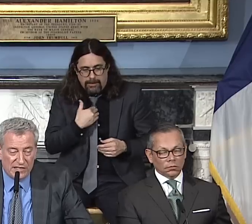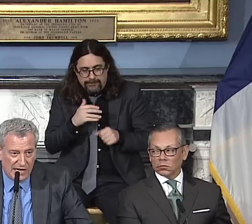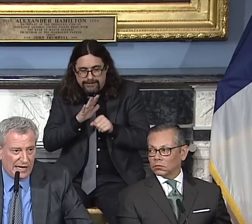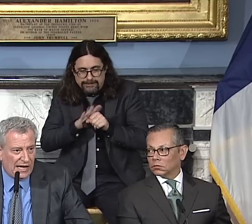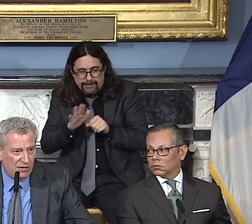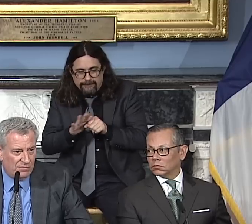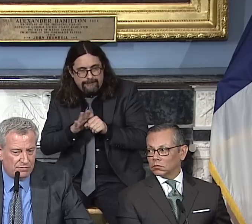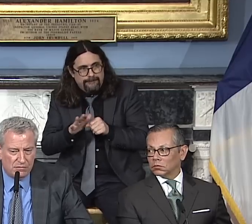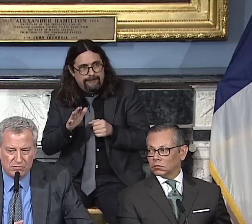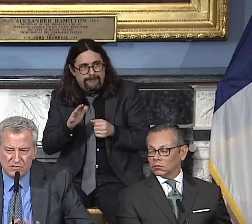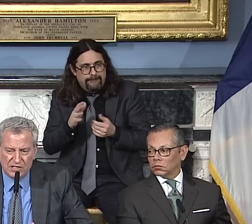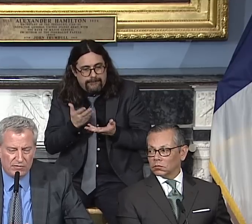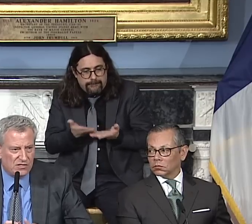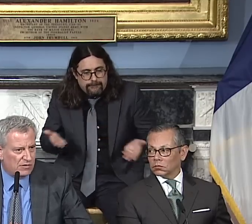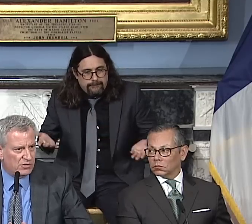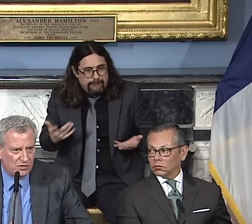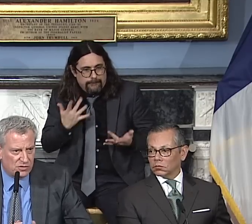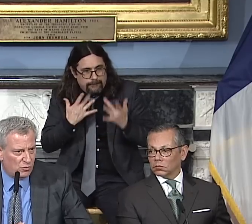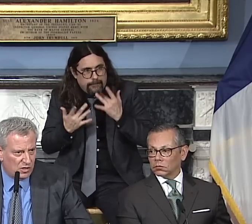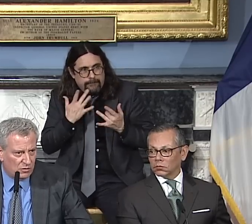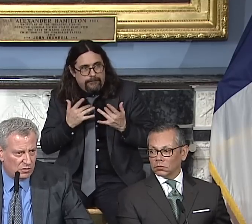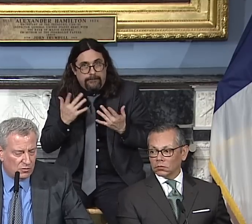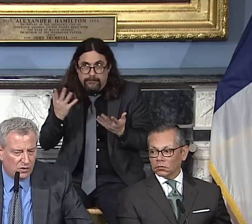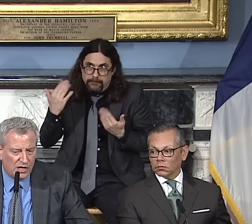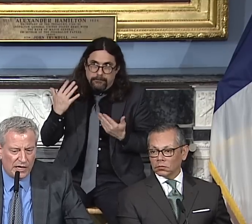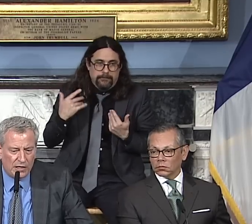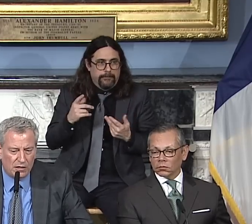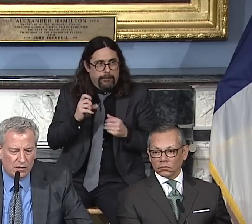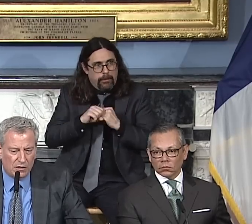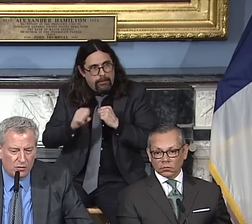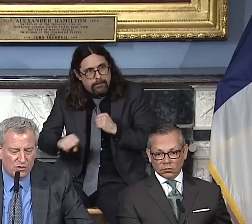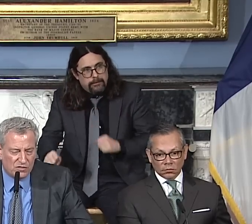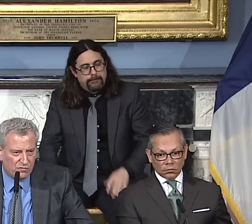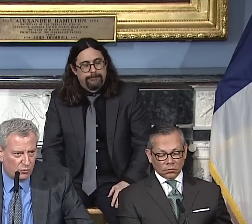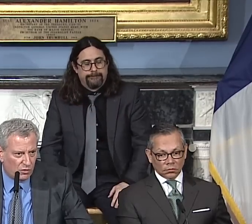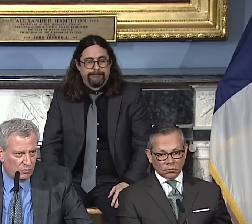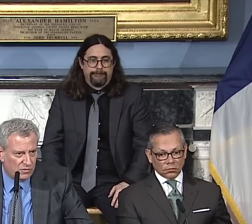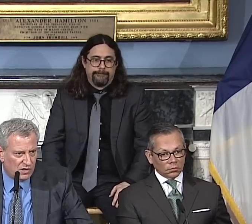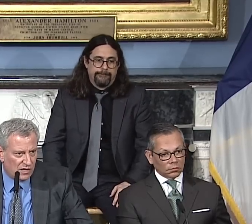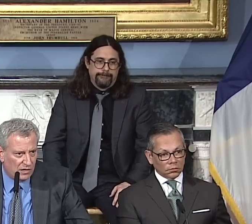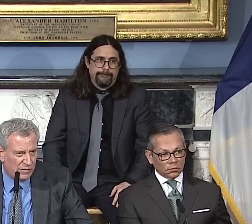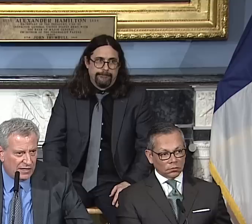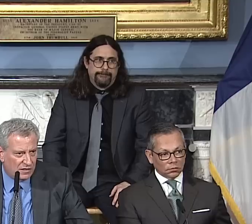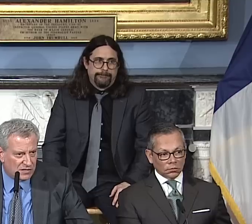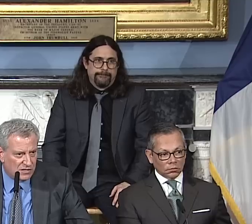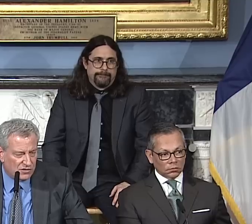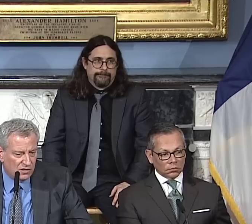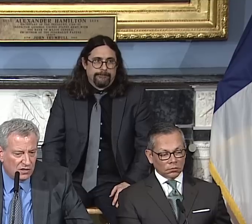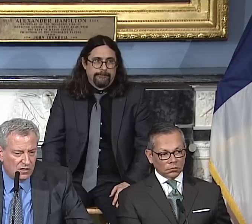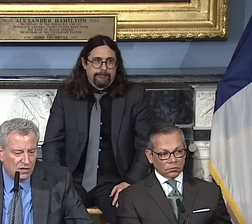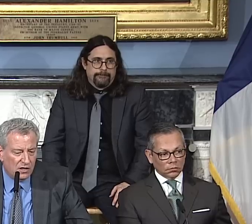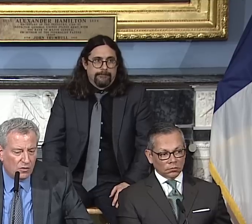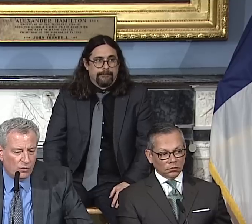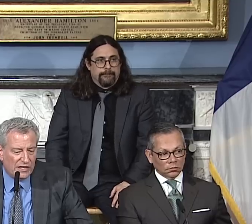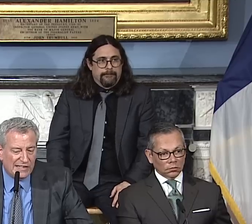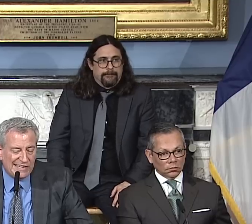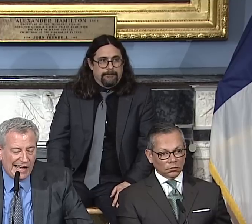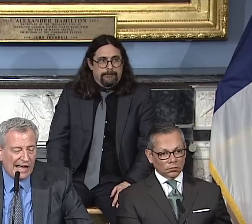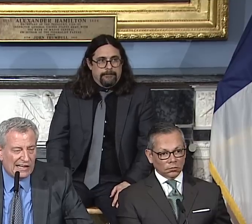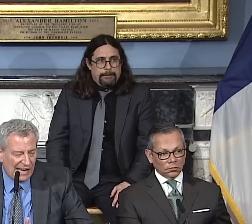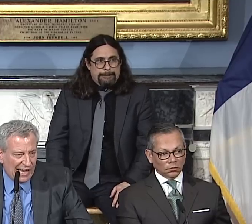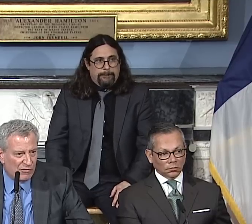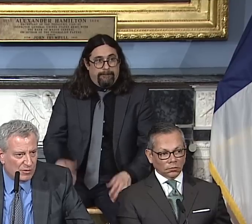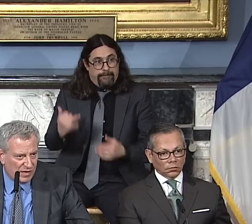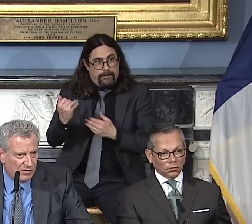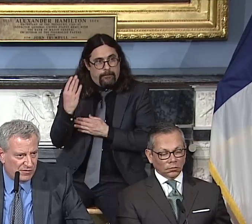we did not have 7:30 this morning when I was informed and made the decision. We did